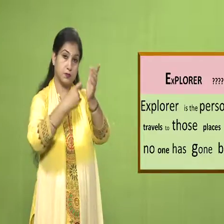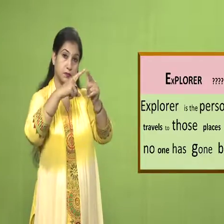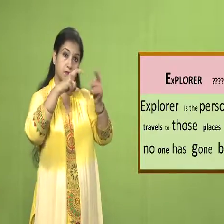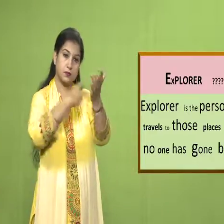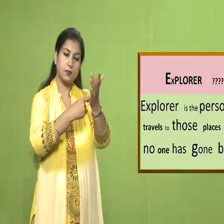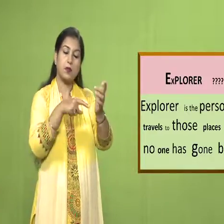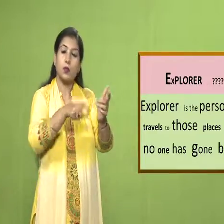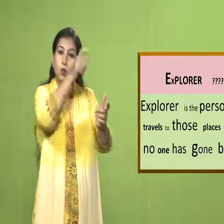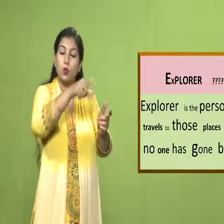to those places